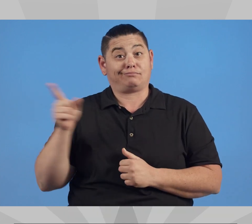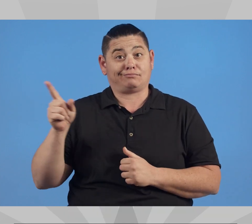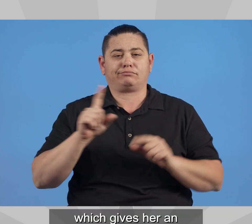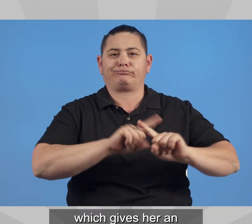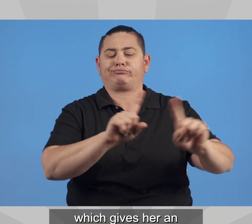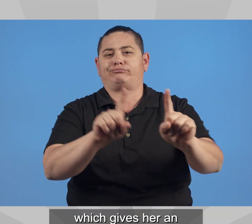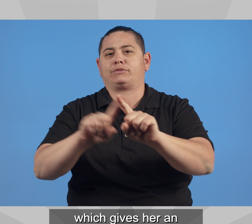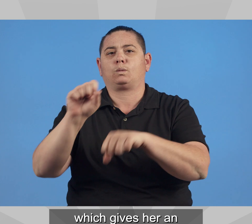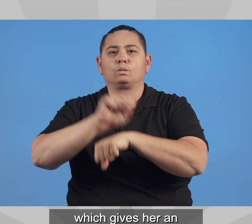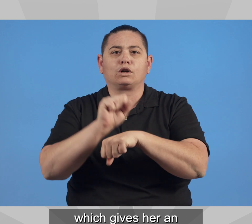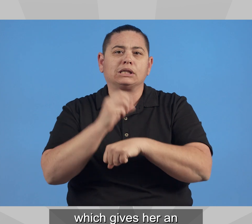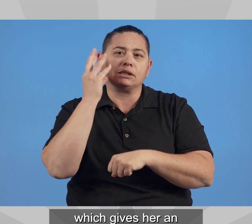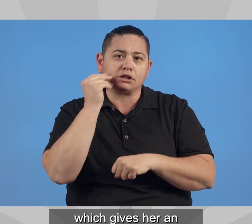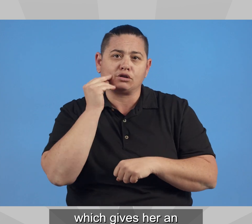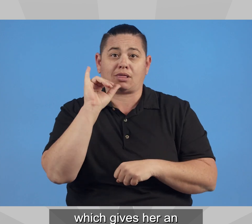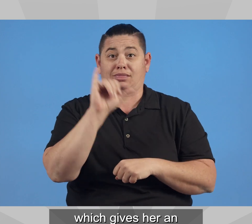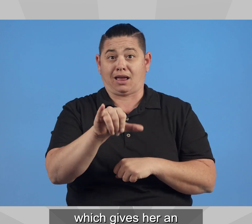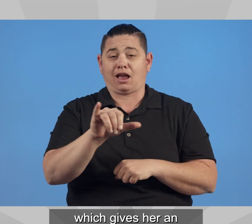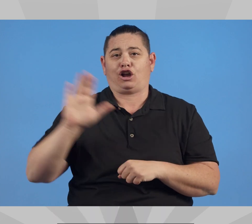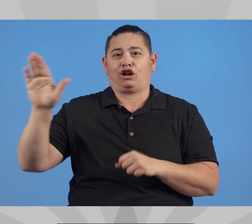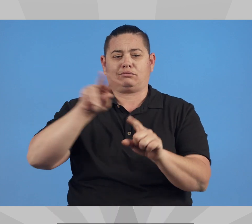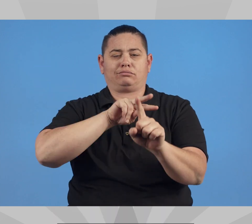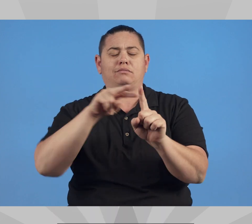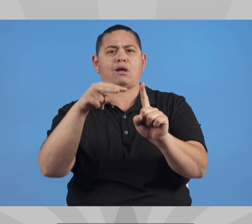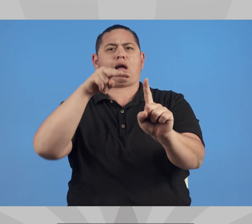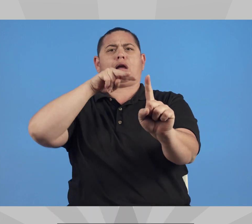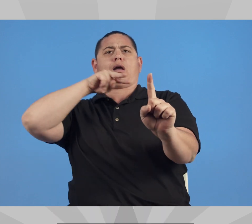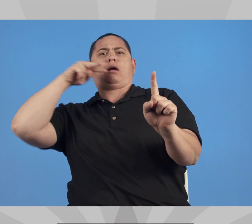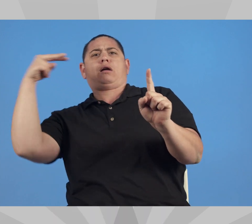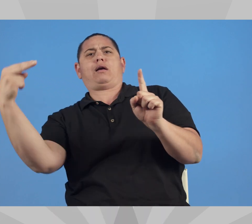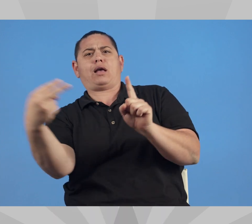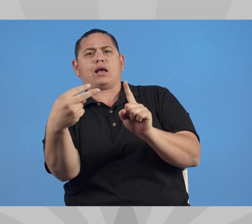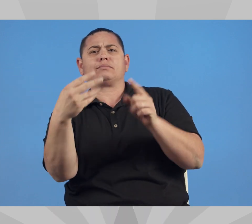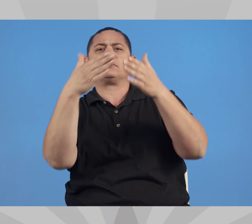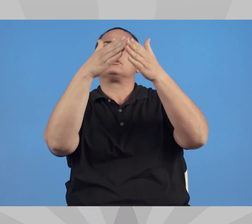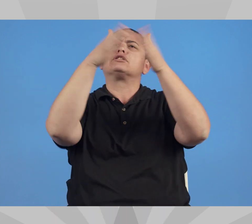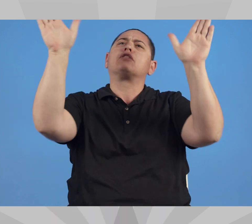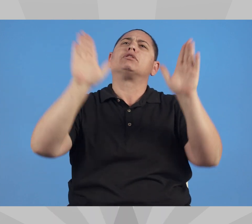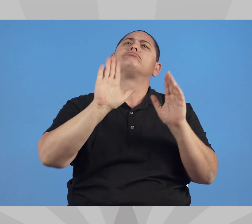history, which gives her an advantageous perspective of Main Street America.